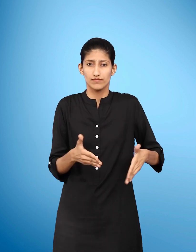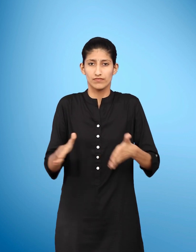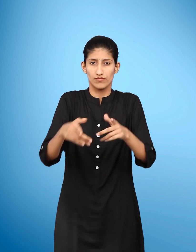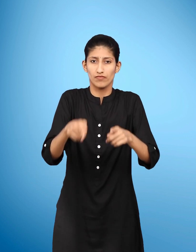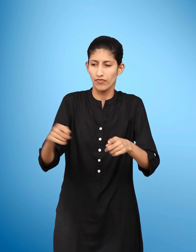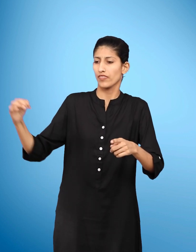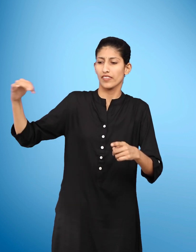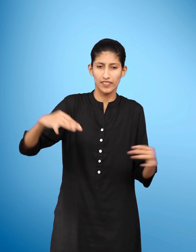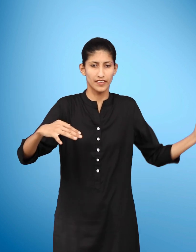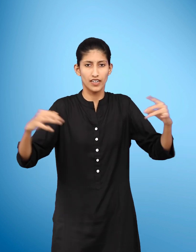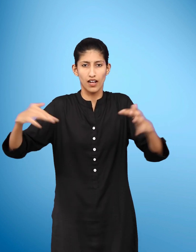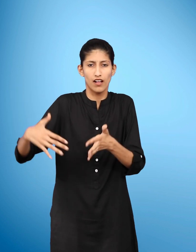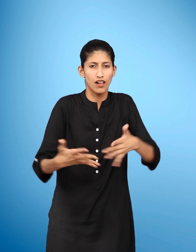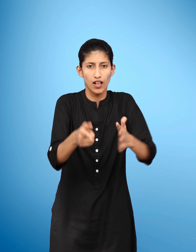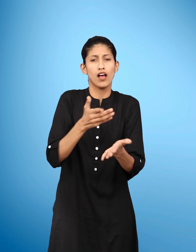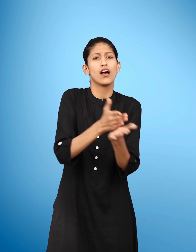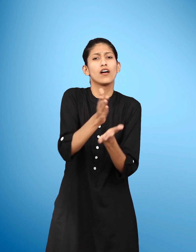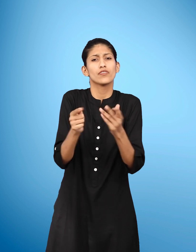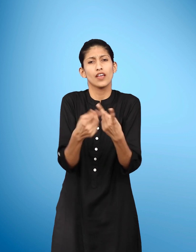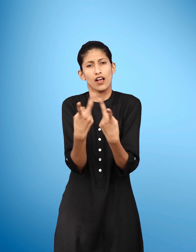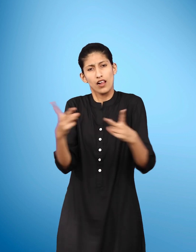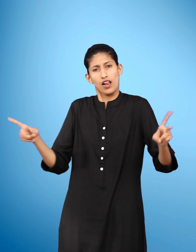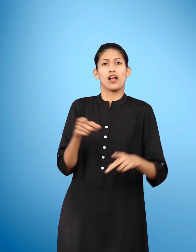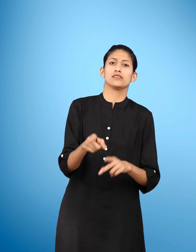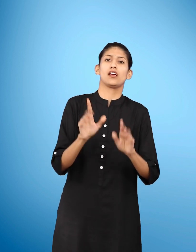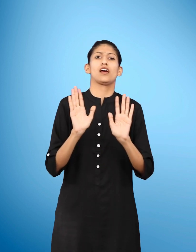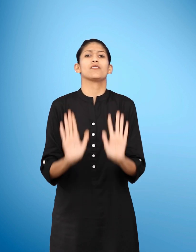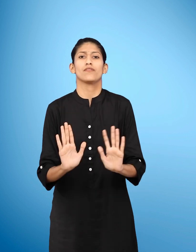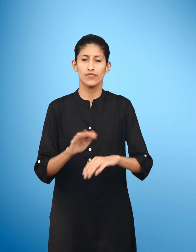Amongst the river valleys, that of the Kaveri is the most fertile.